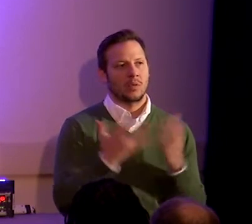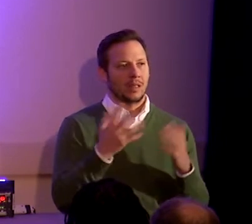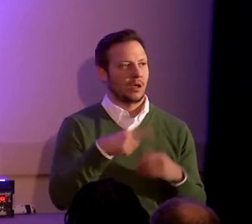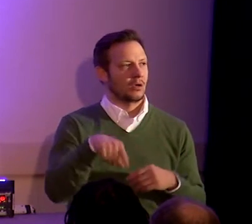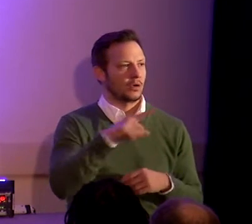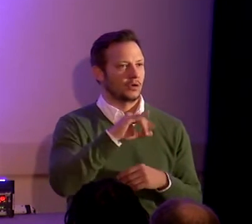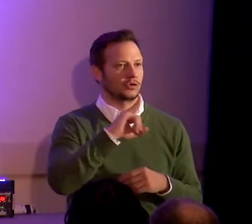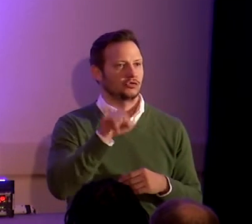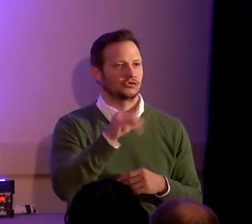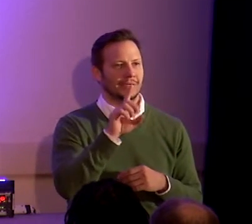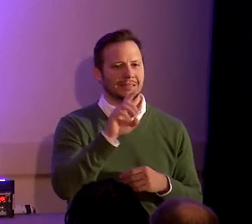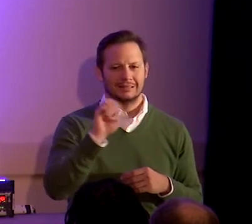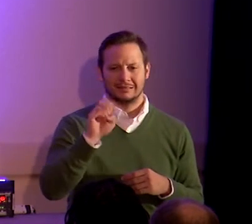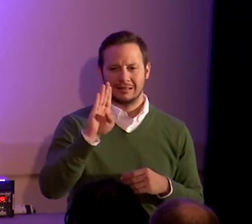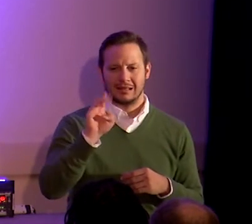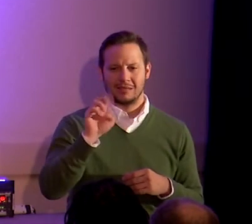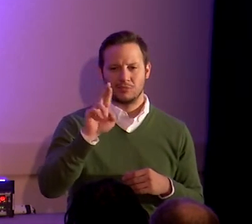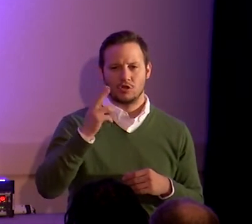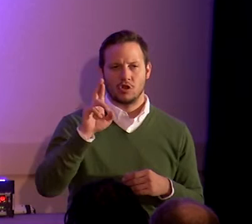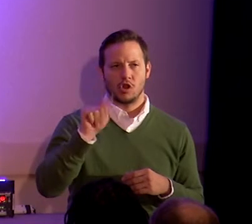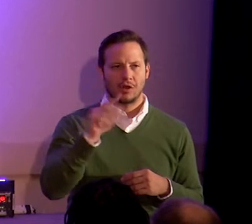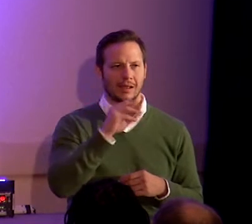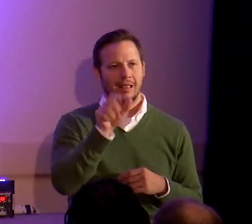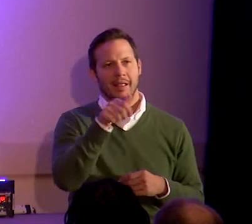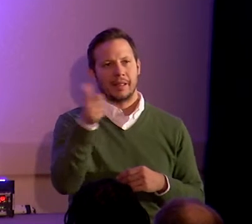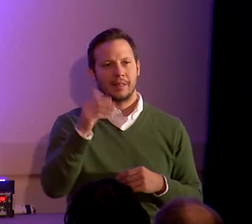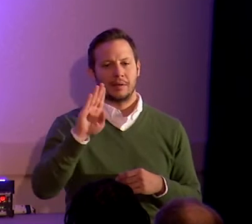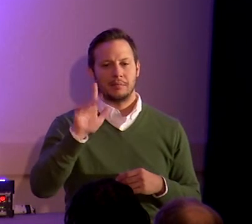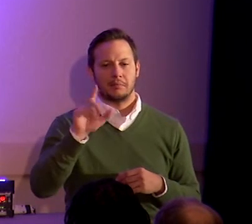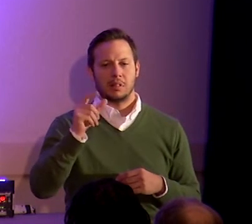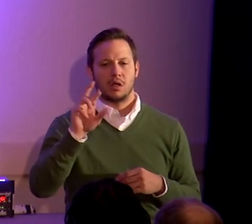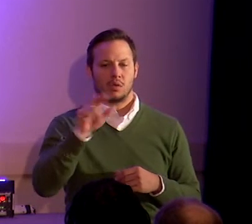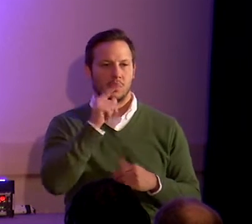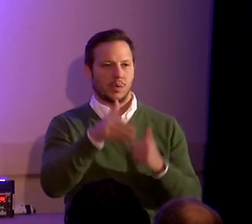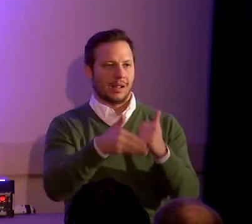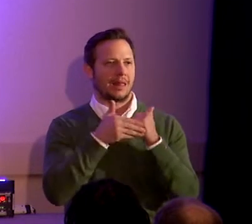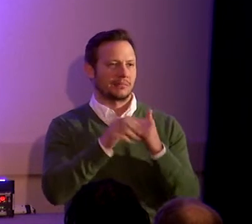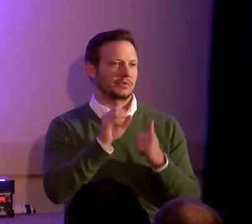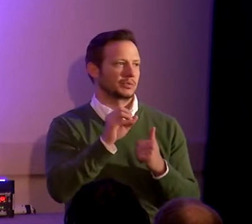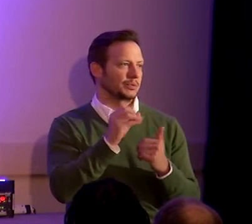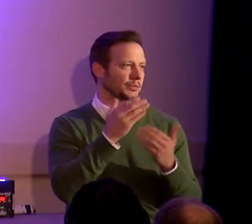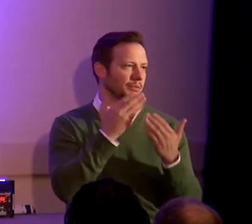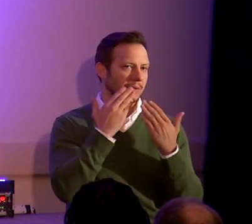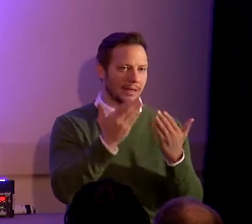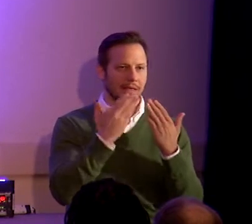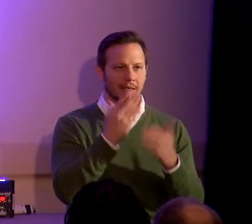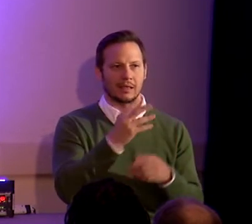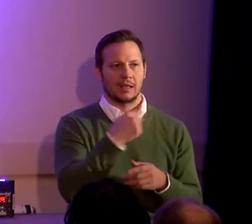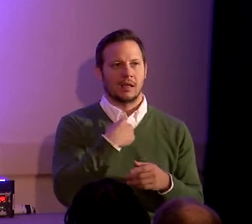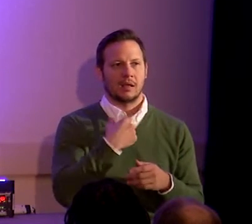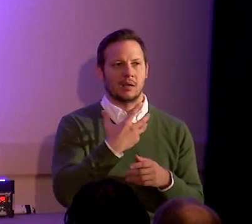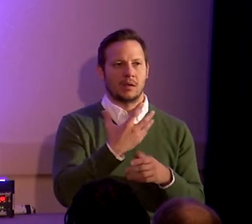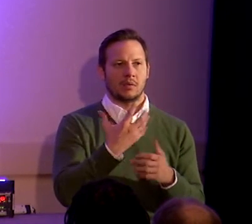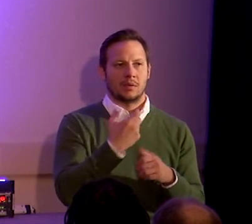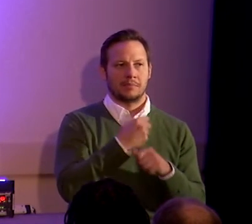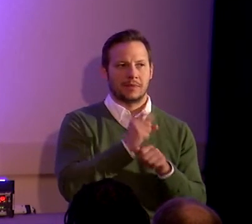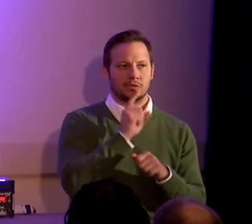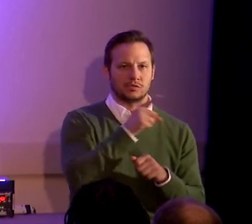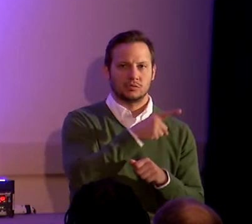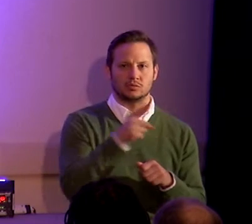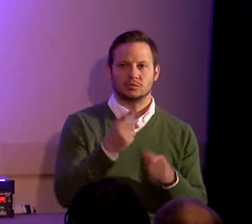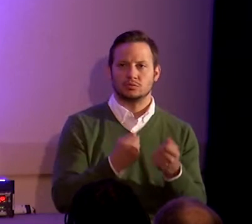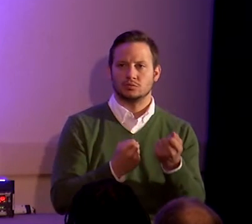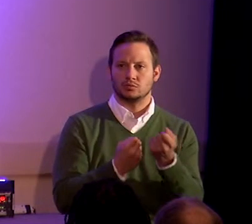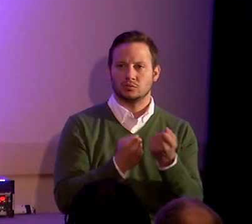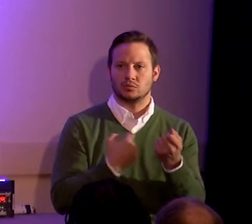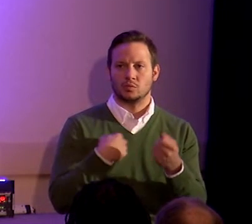J.D. Eberhardt and every blogger that's been helping me. So I want to make sure you guys get all the support you get. And for some reason, my mouse is not